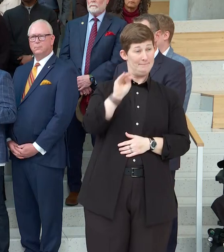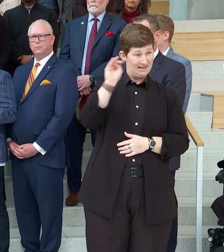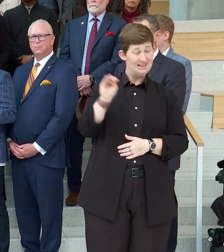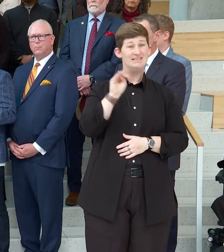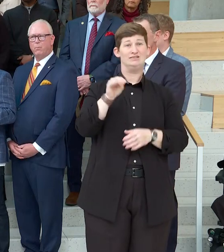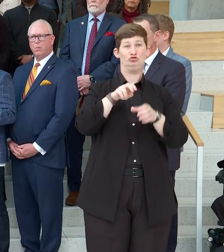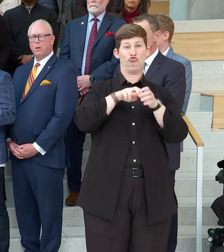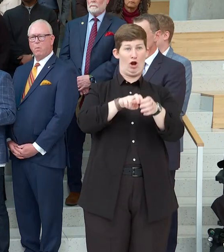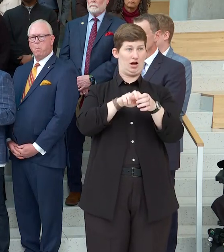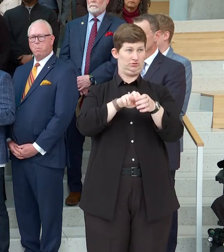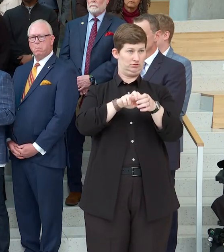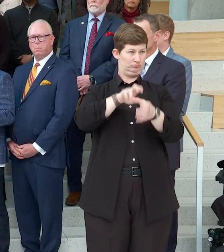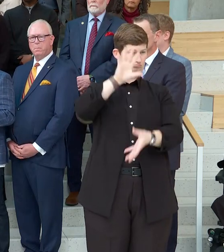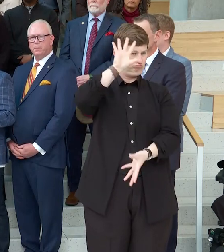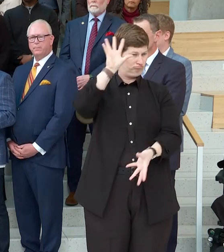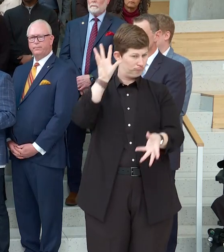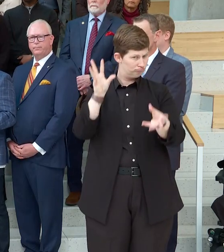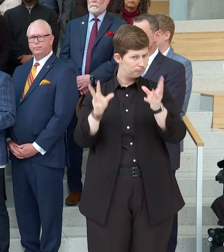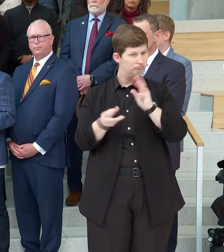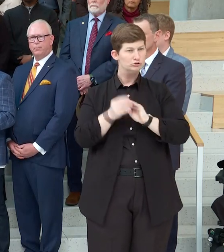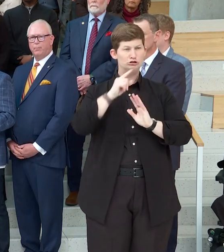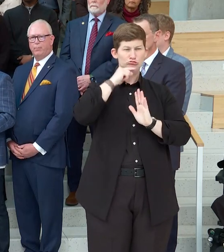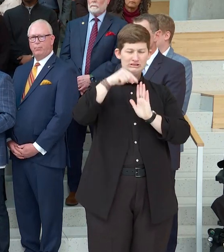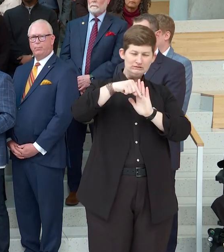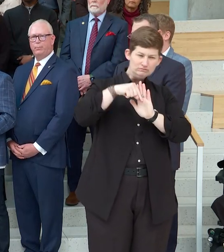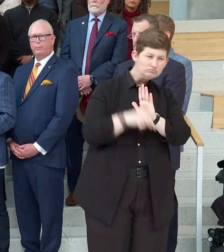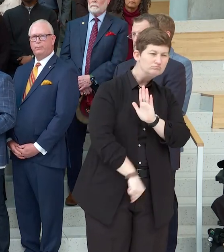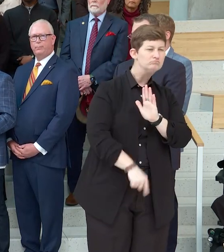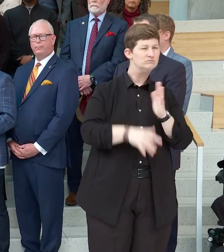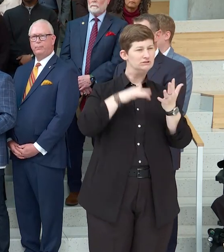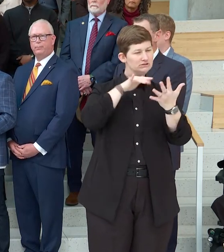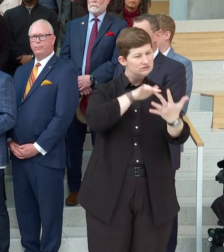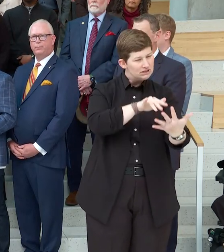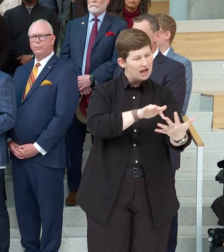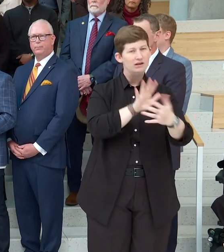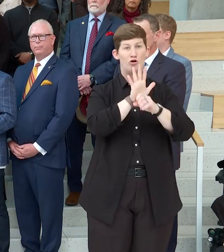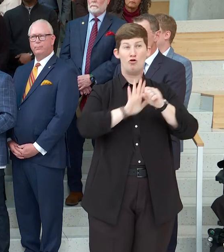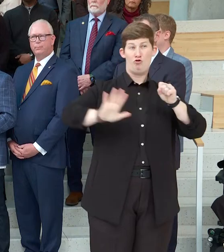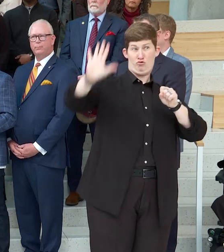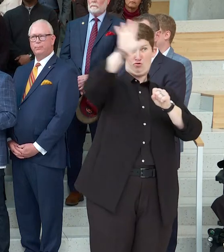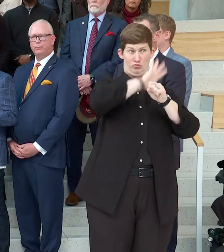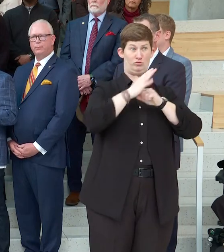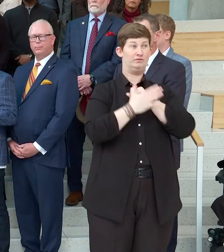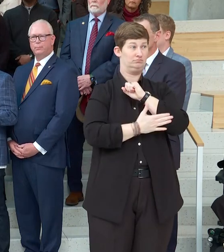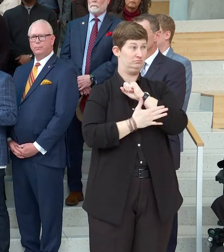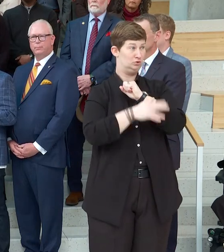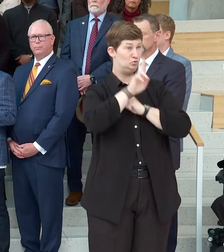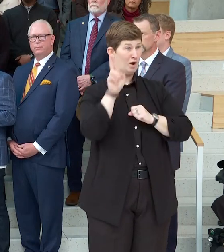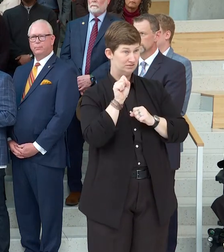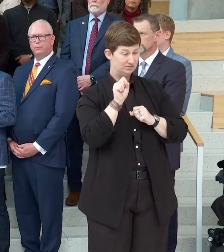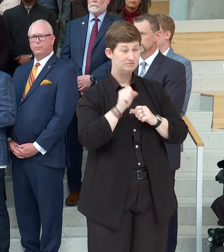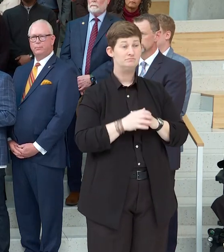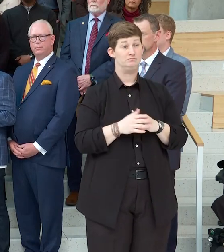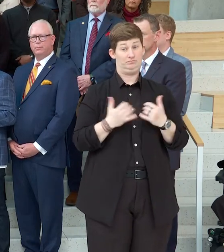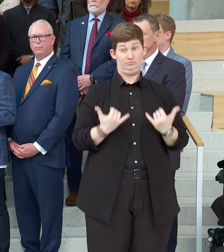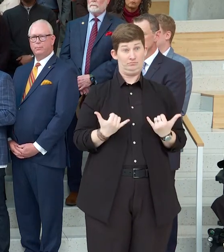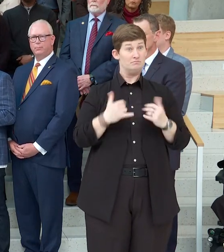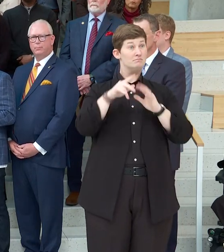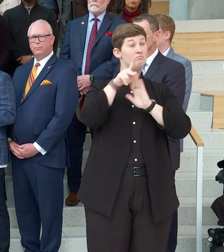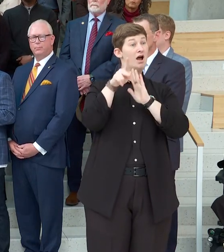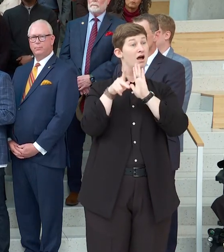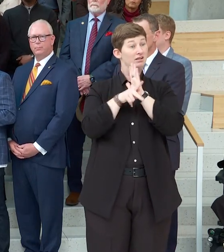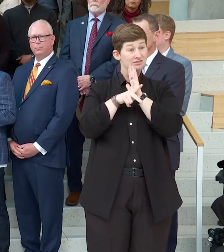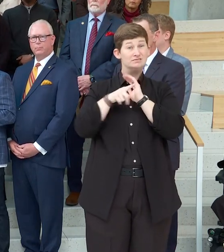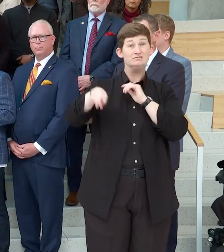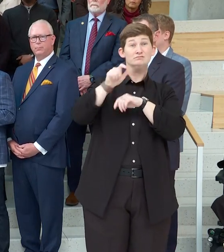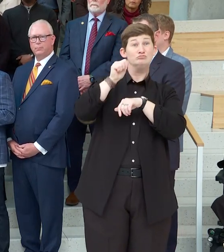of the most extensive of any done in the entire country. And the policy that we have now that has been moved